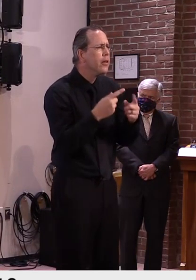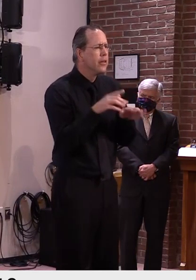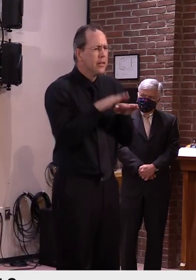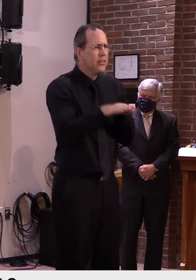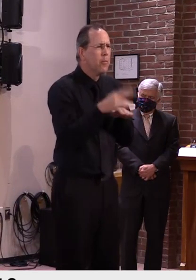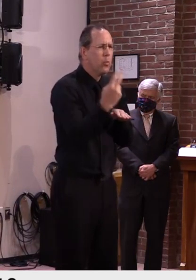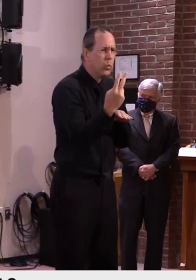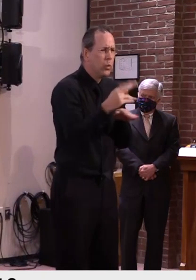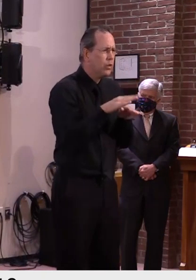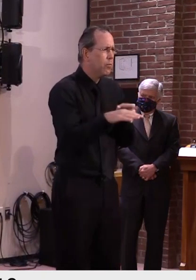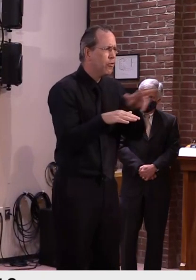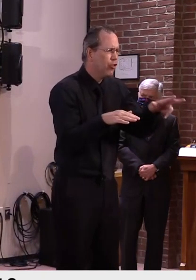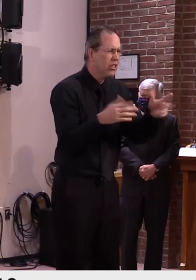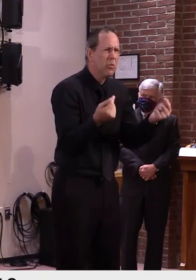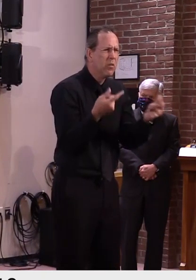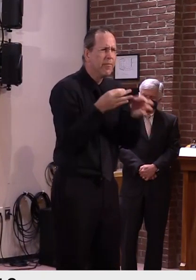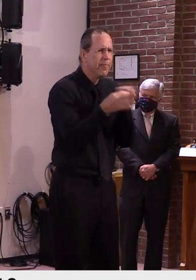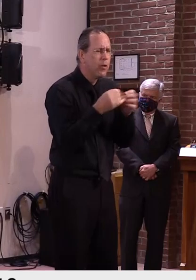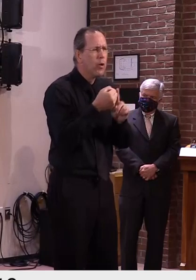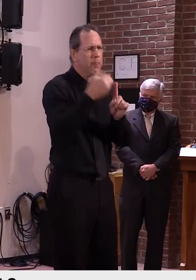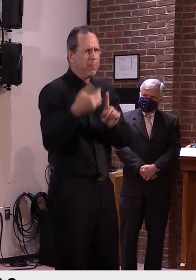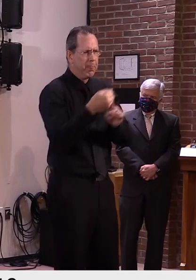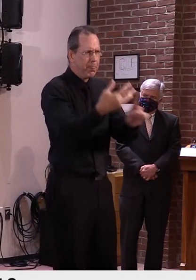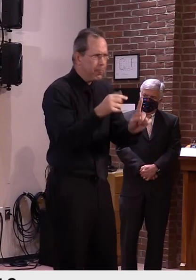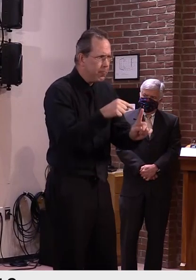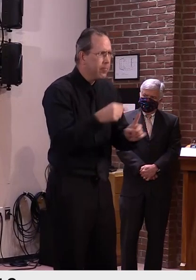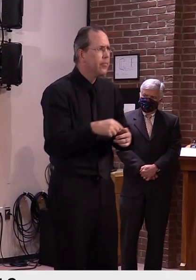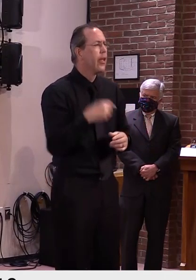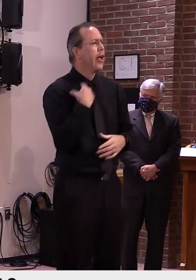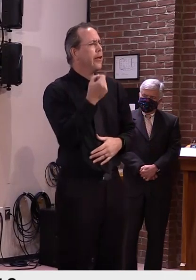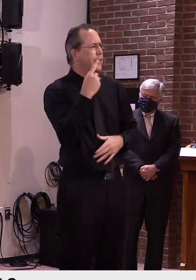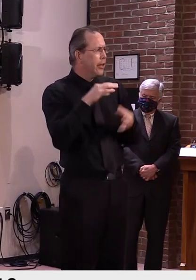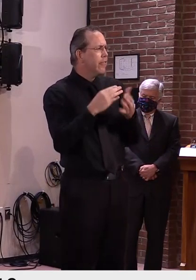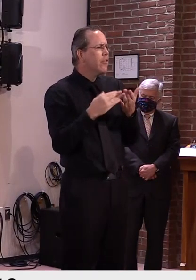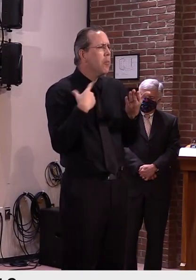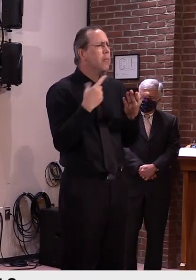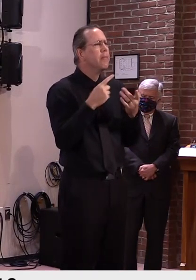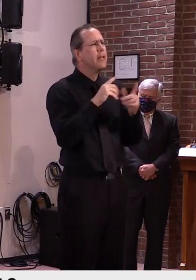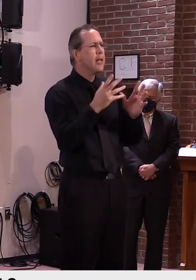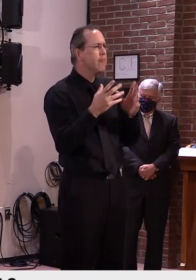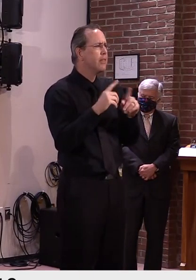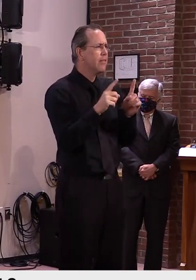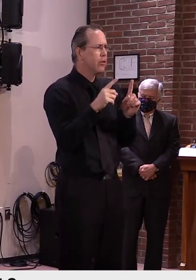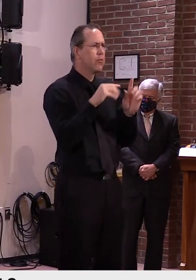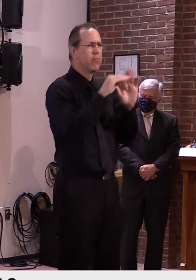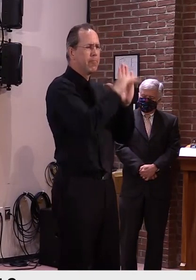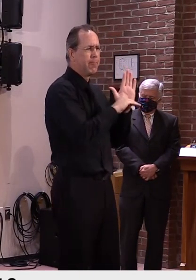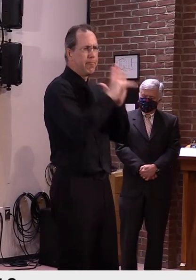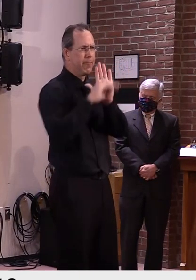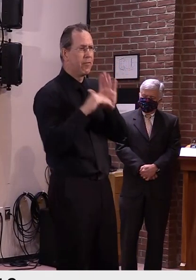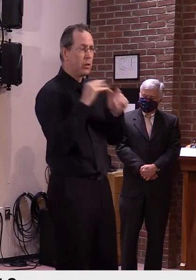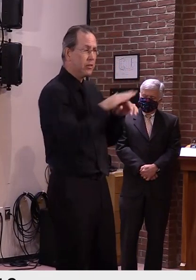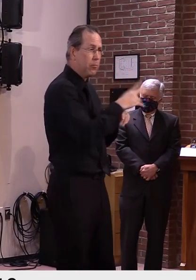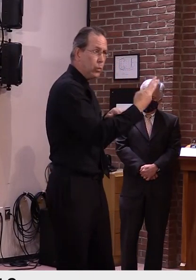schools. Our guidance includes two levels of mitigation strategies that schools need to follow to ensure their safe